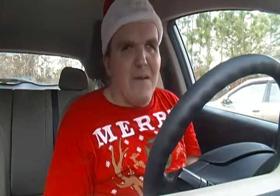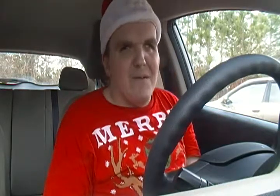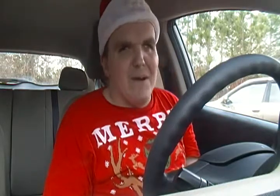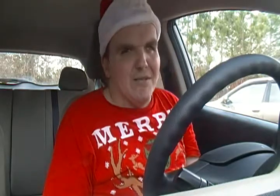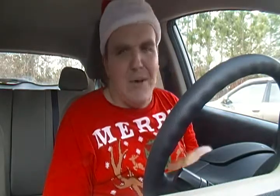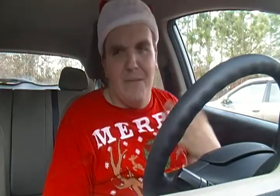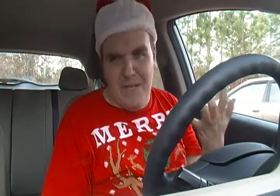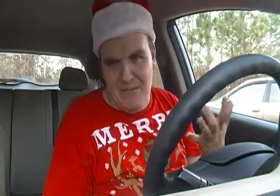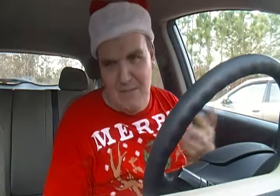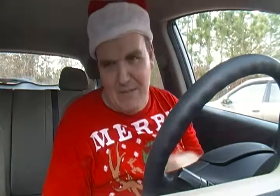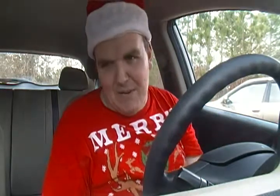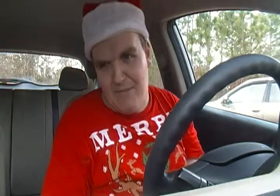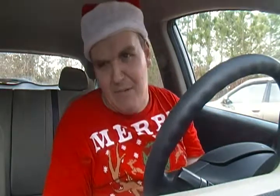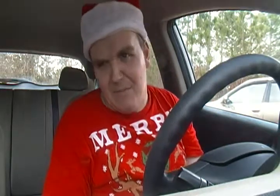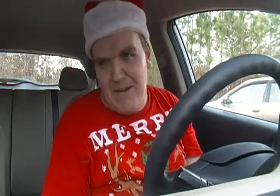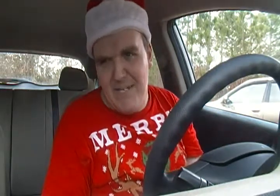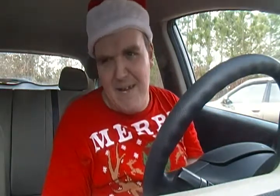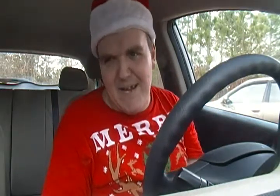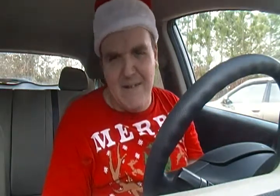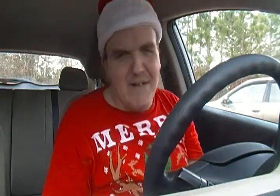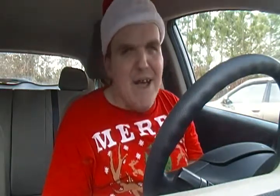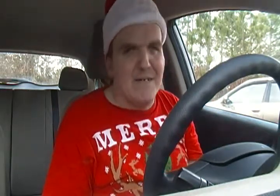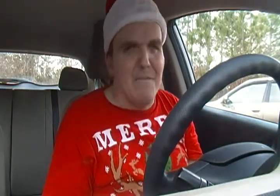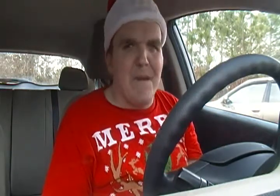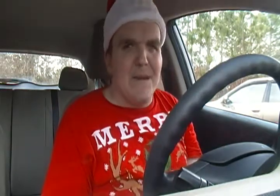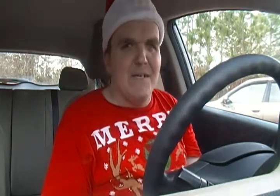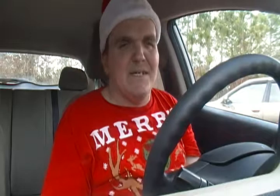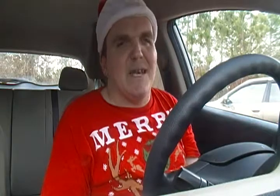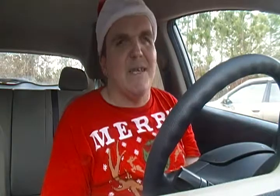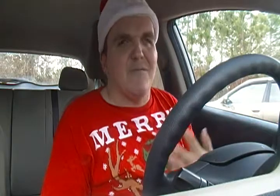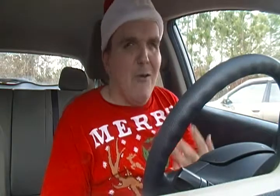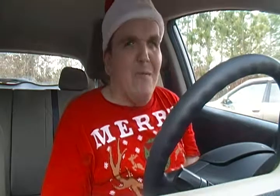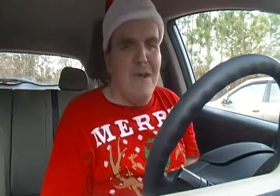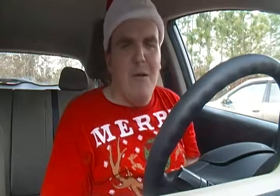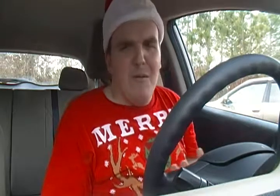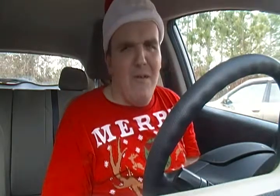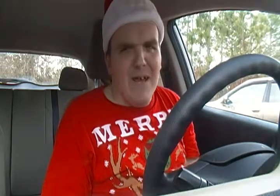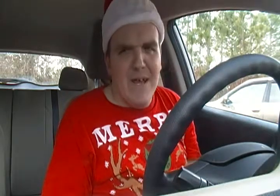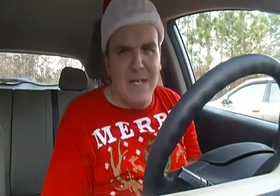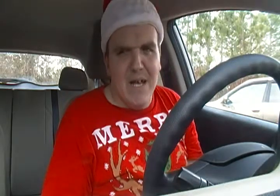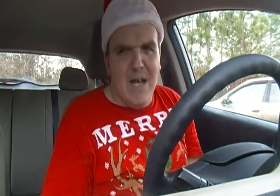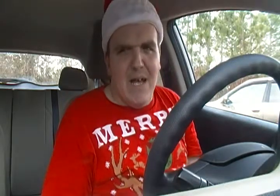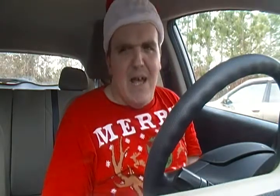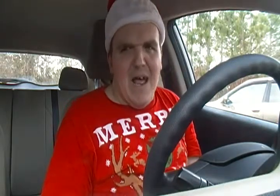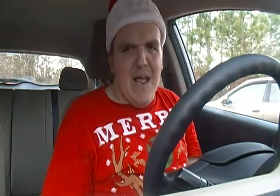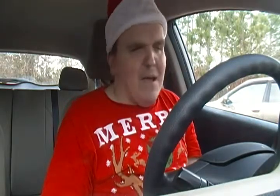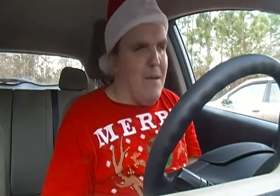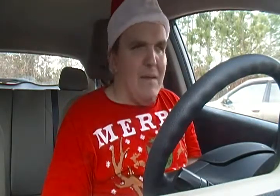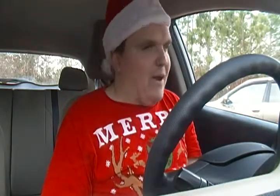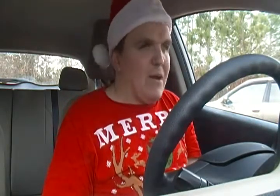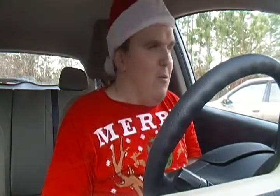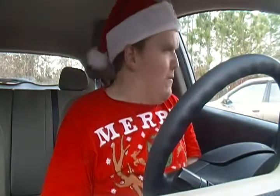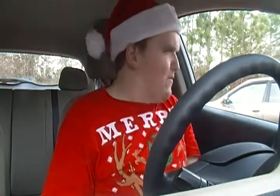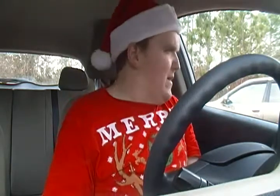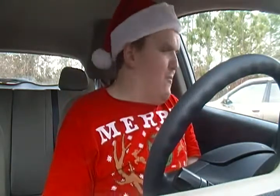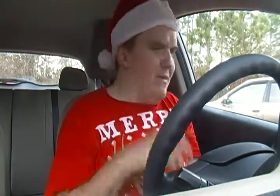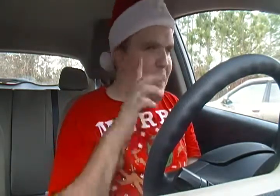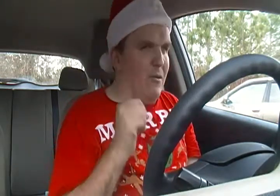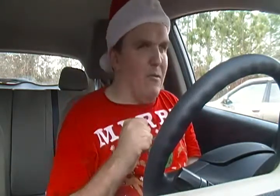ralphie because ralphie is flick's best friend he's she asked him she says ralphie do you know where flick is and he's like nope and one little